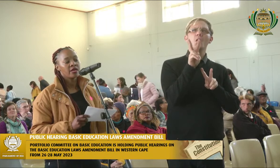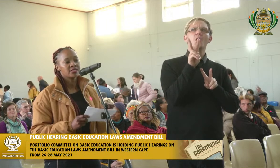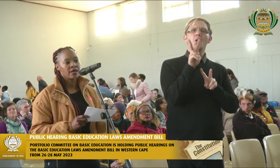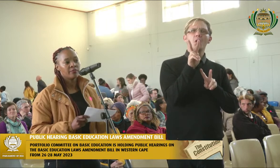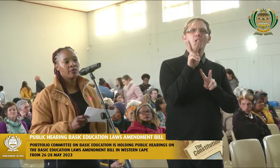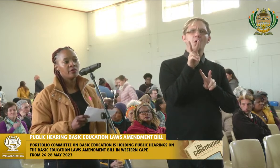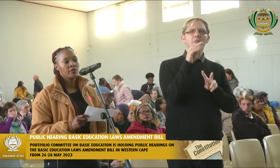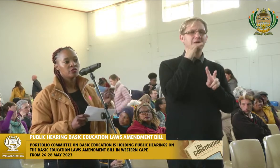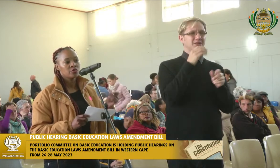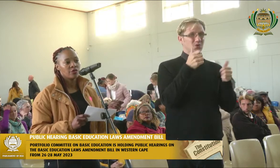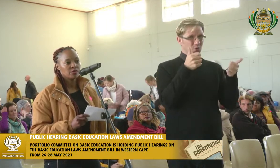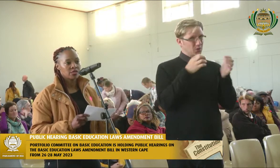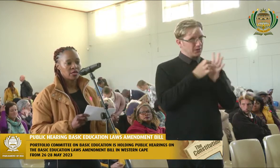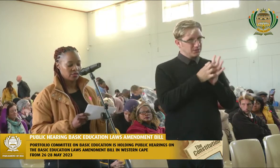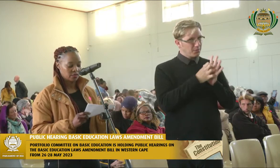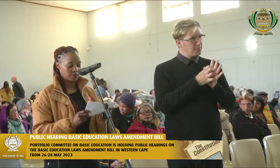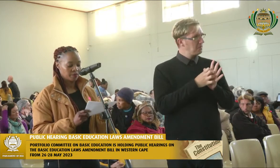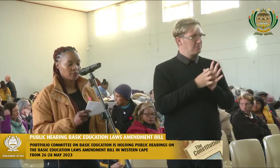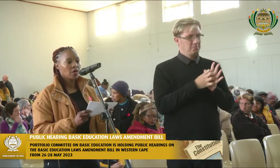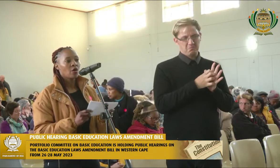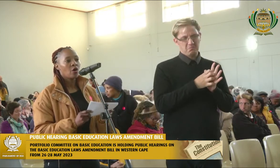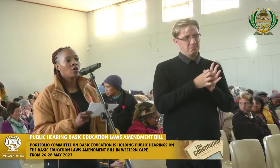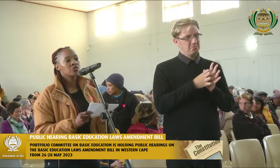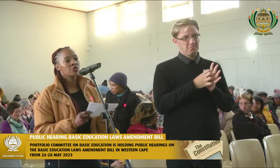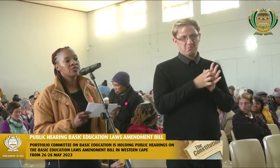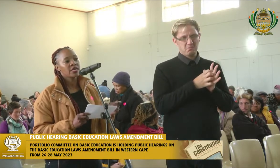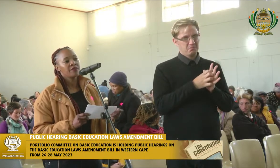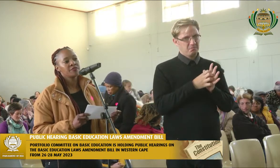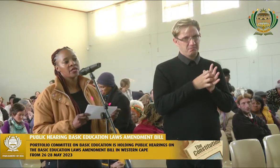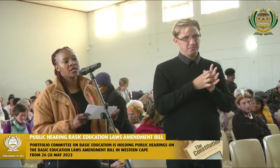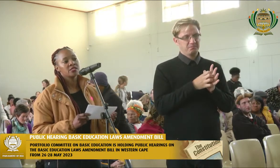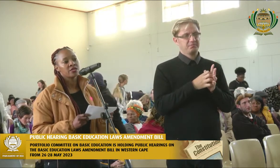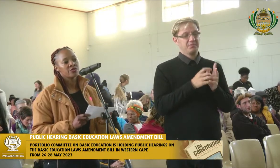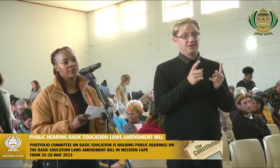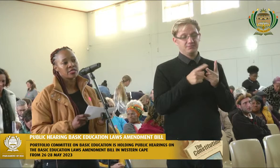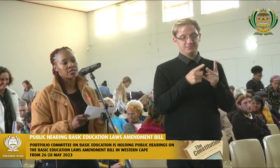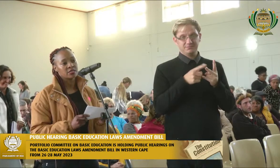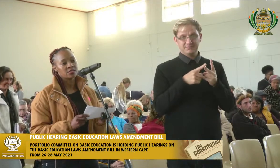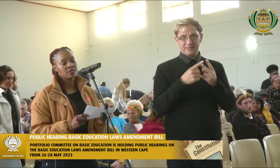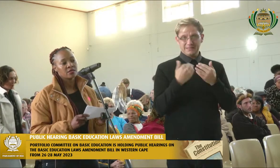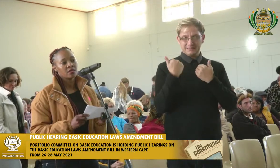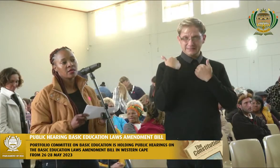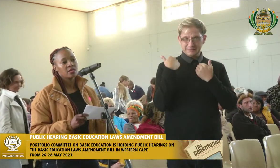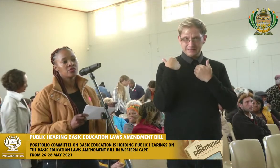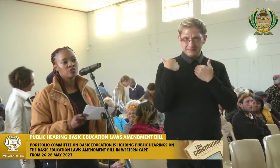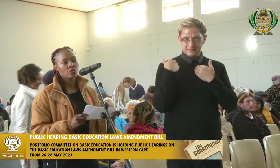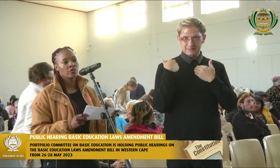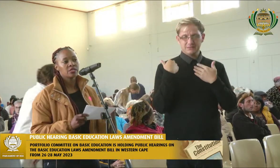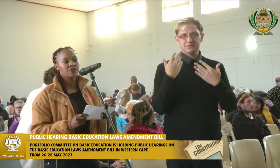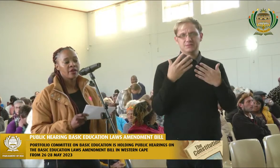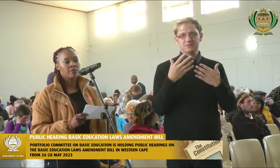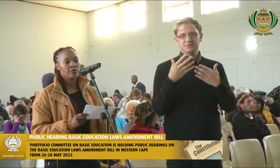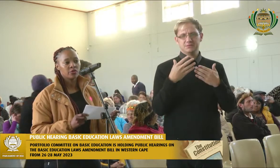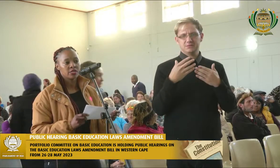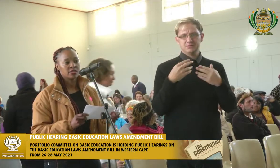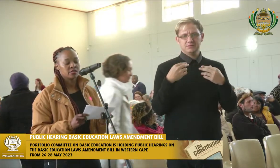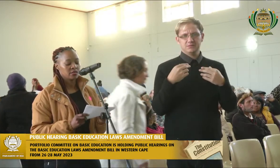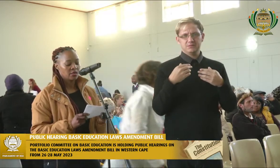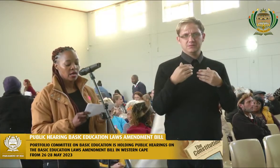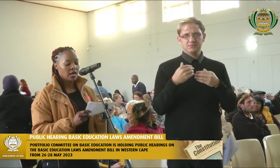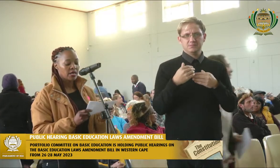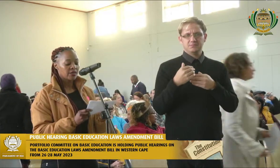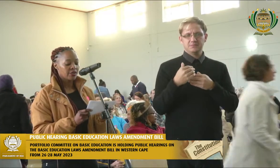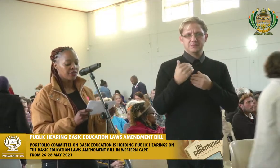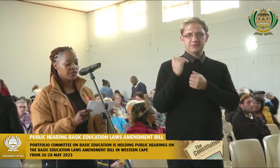making example to those kids. Also, safety and securities in school is very